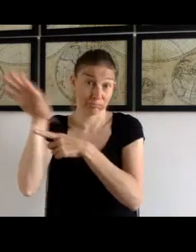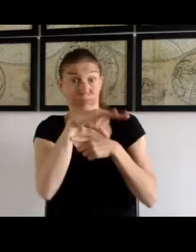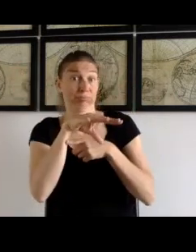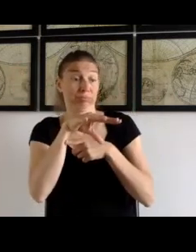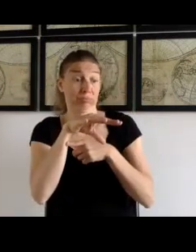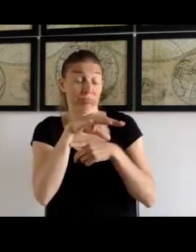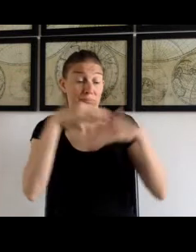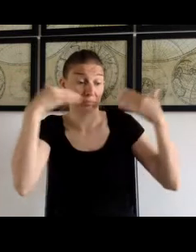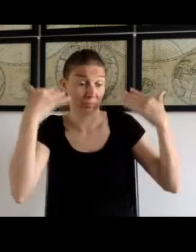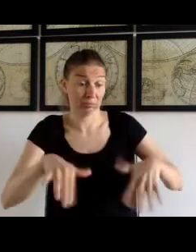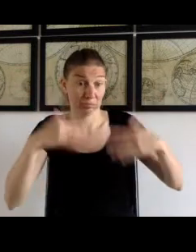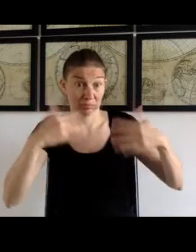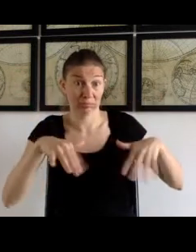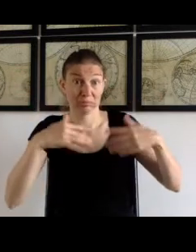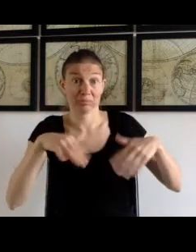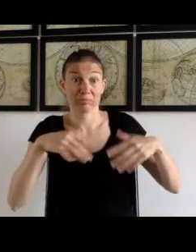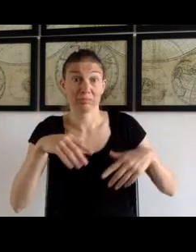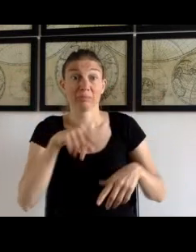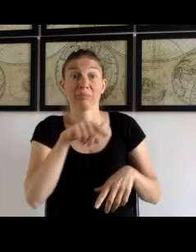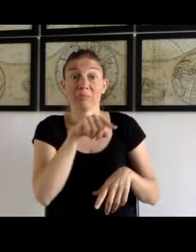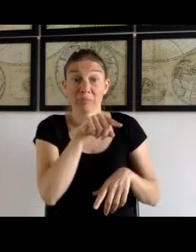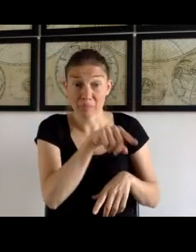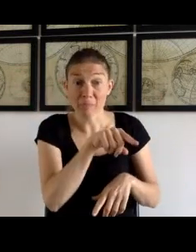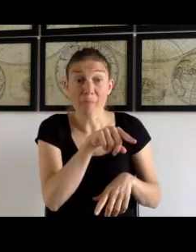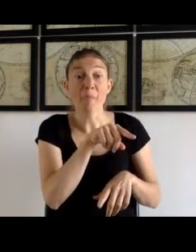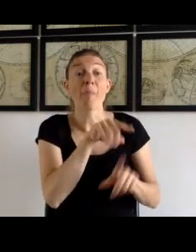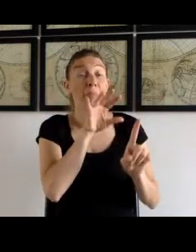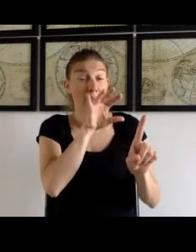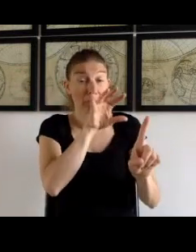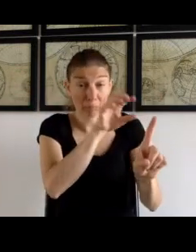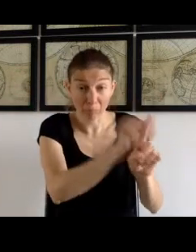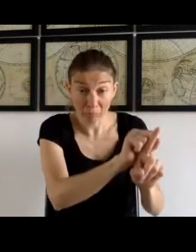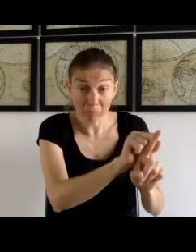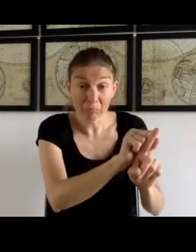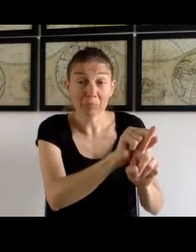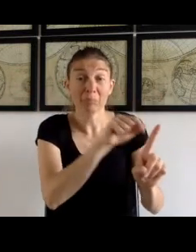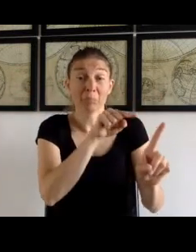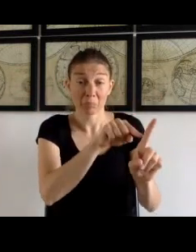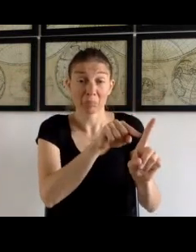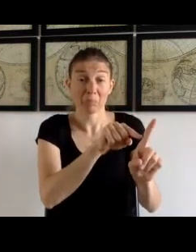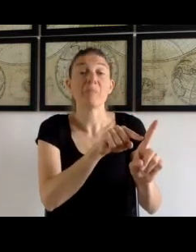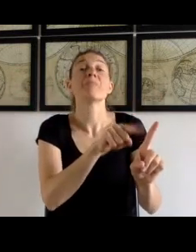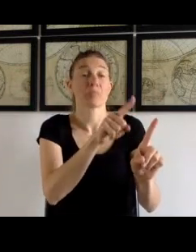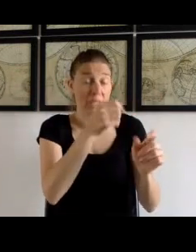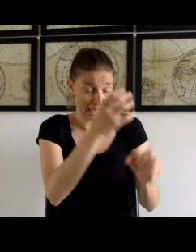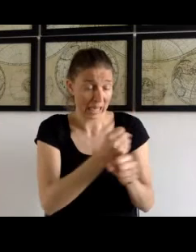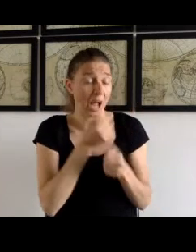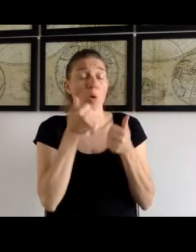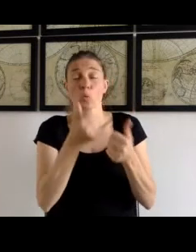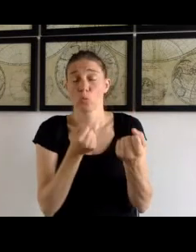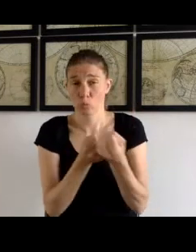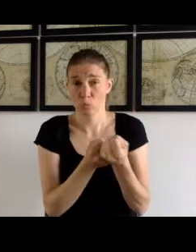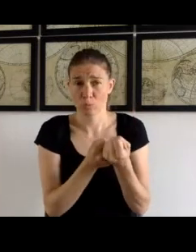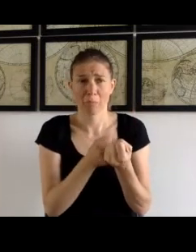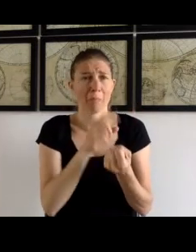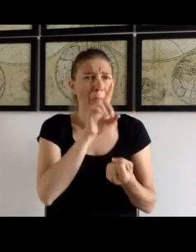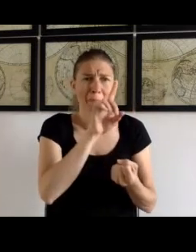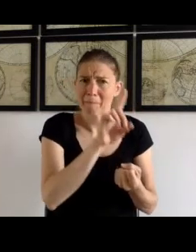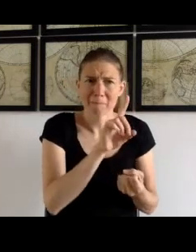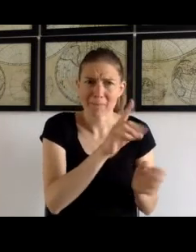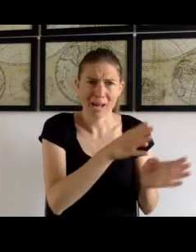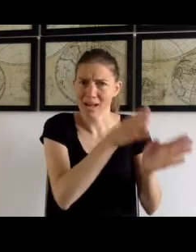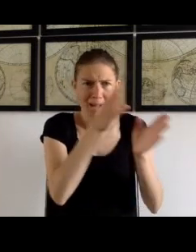form, this person receive appropriate support. In my point of view, the question is to moving for